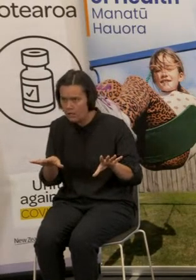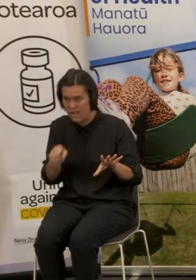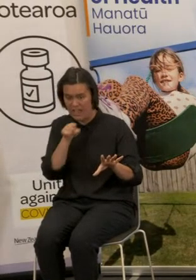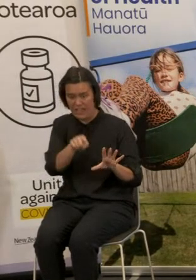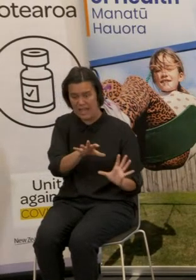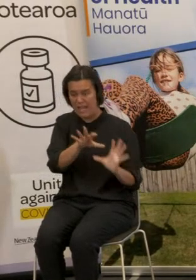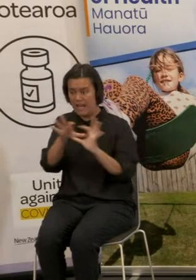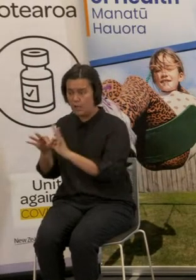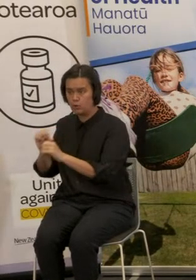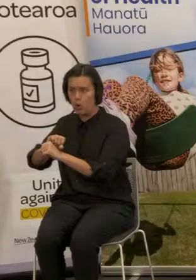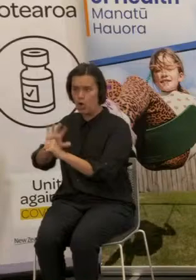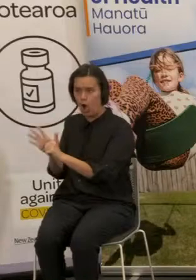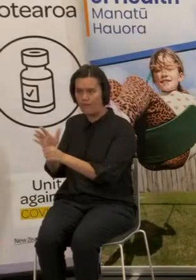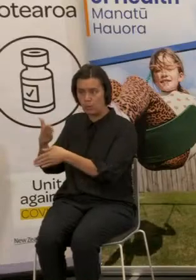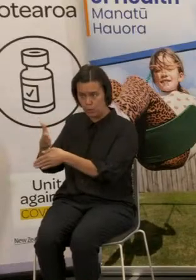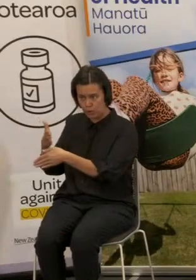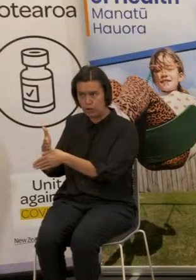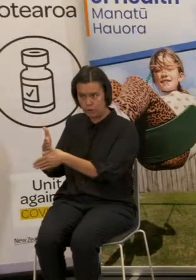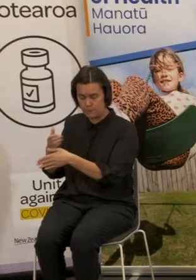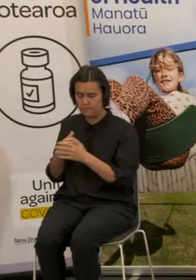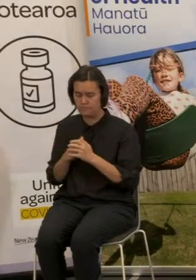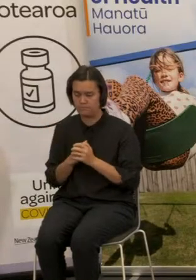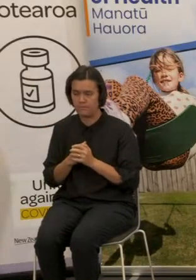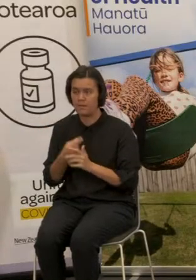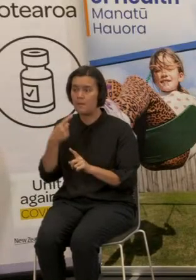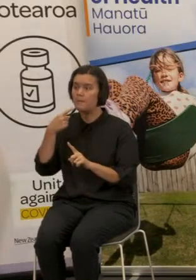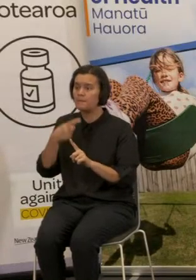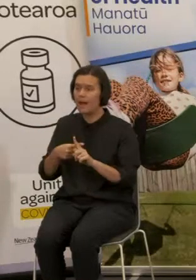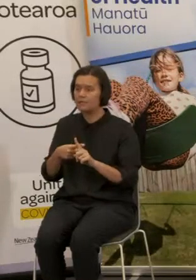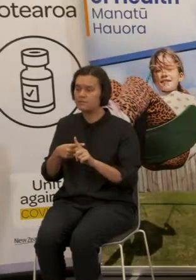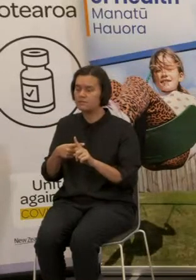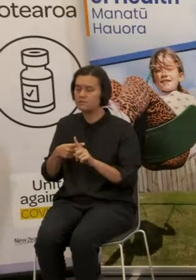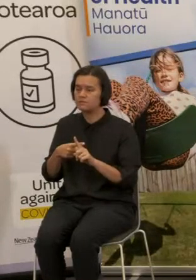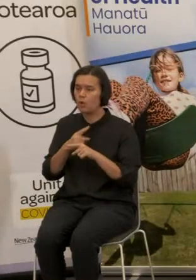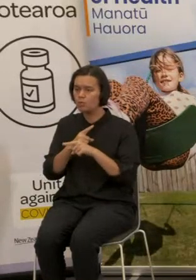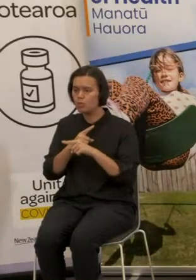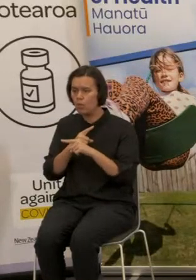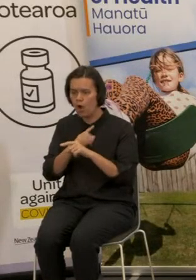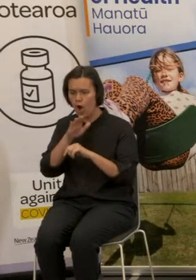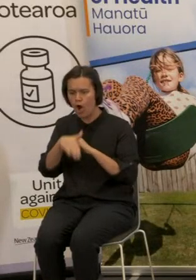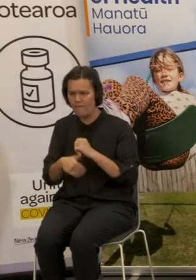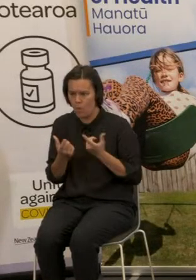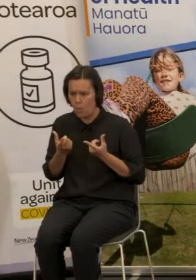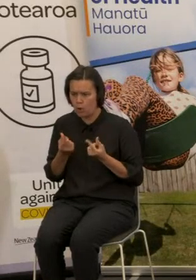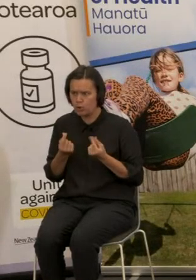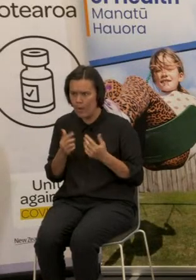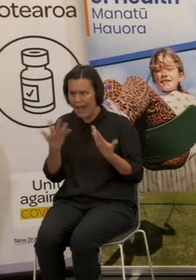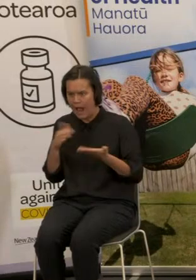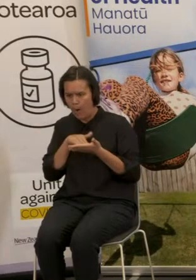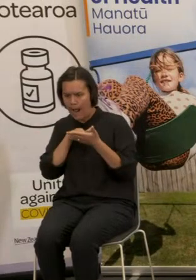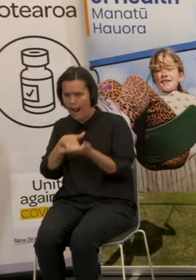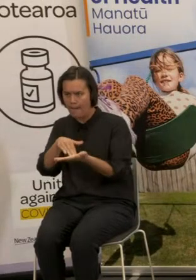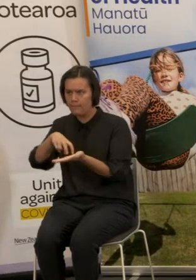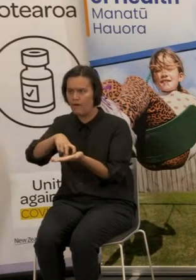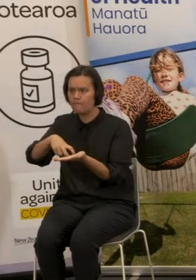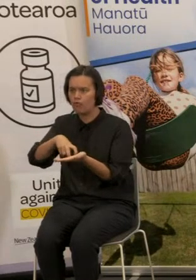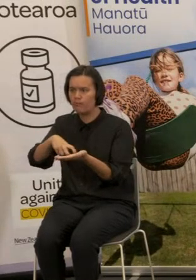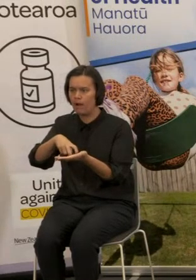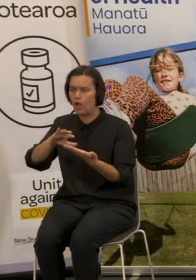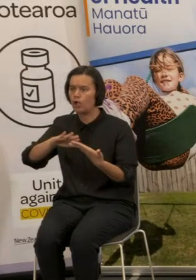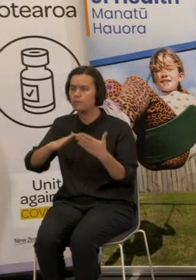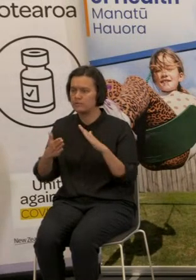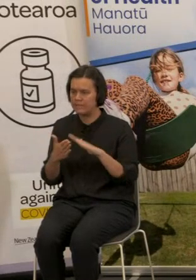COVID. Secondly, a focus on our ongoing efforts to reach our vulnerable people and communities. And whilst there has